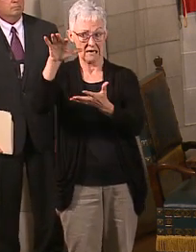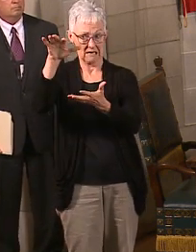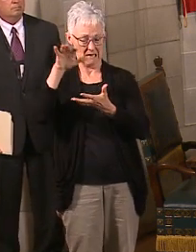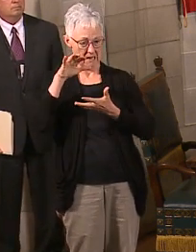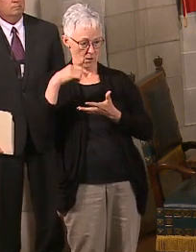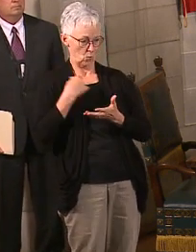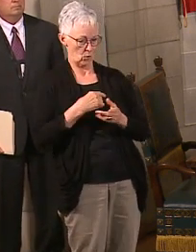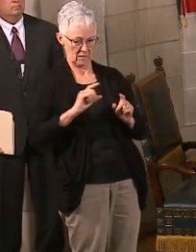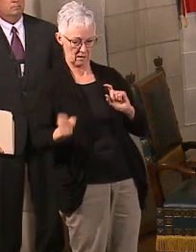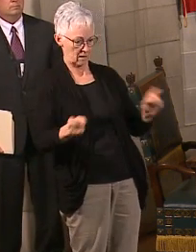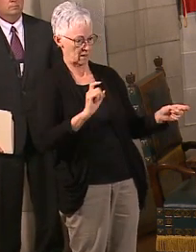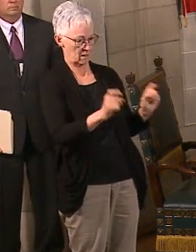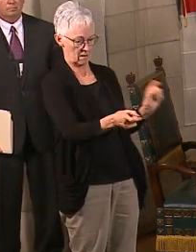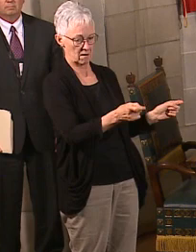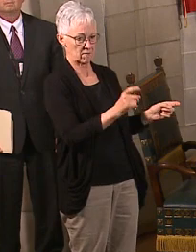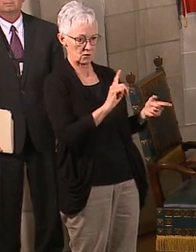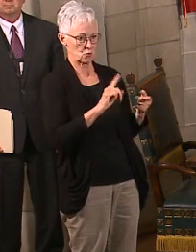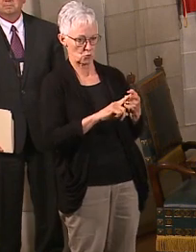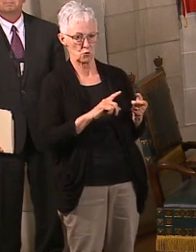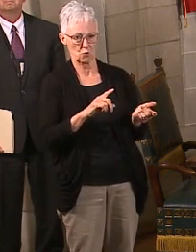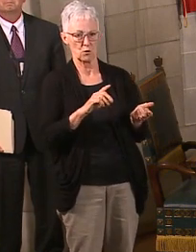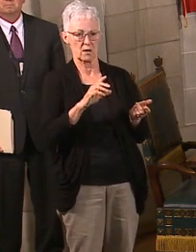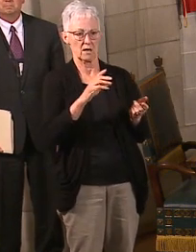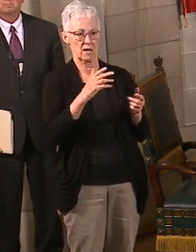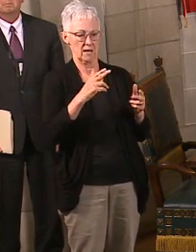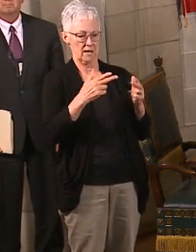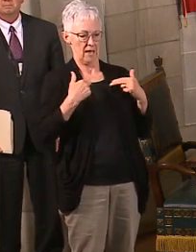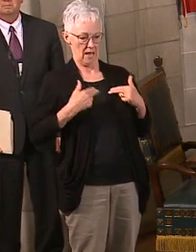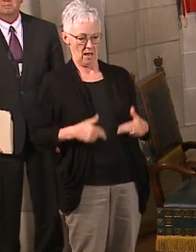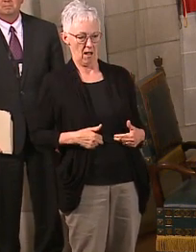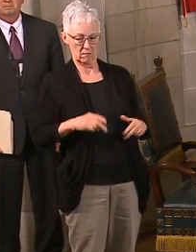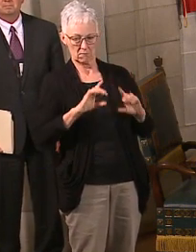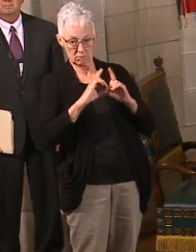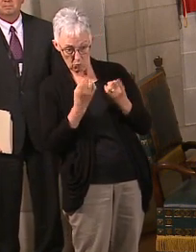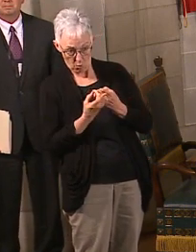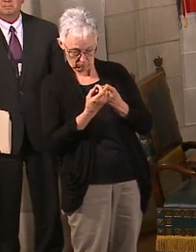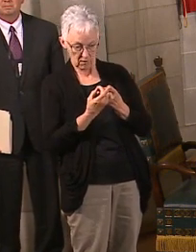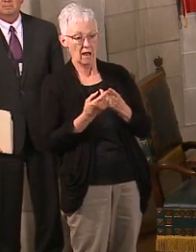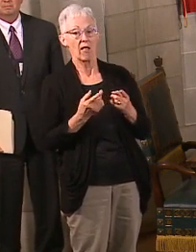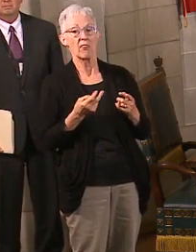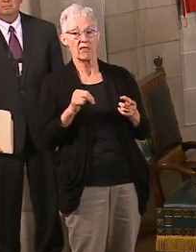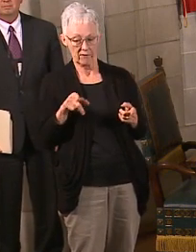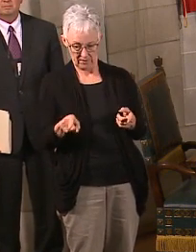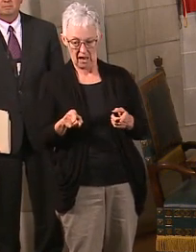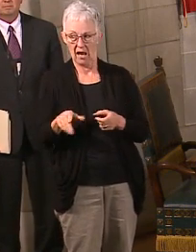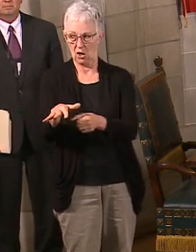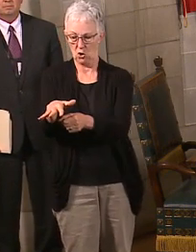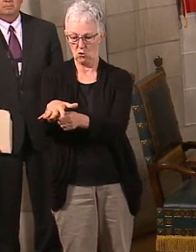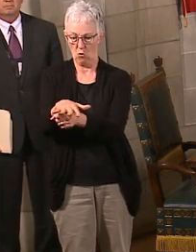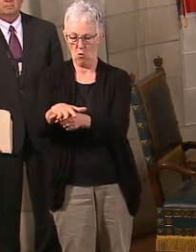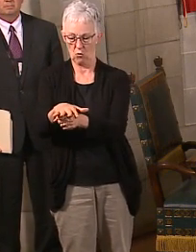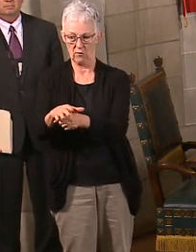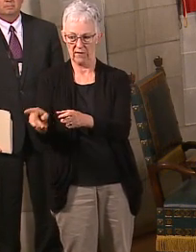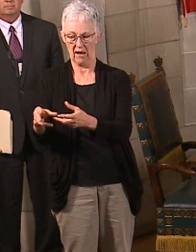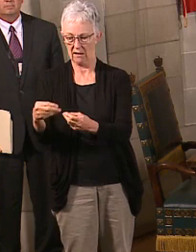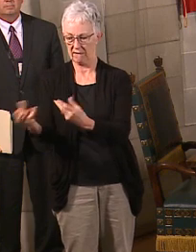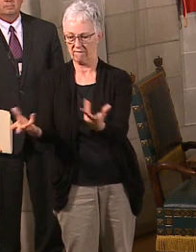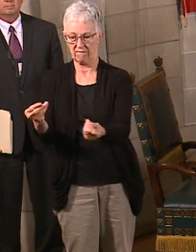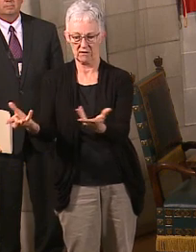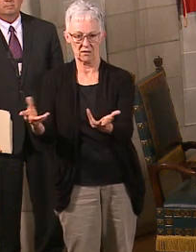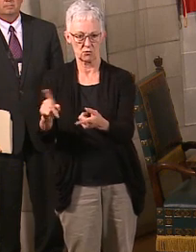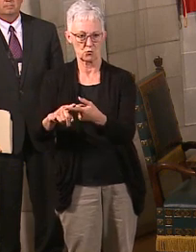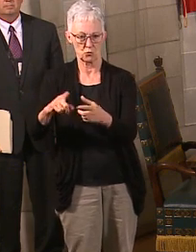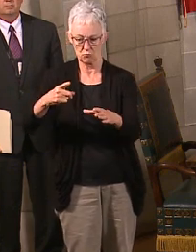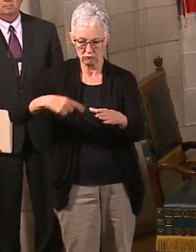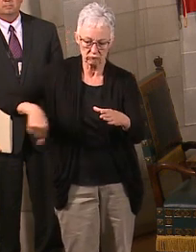300,000 N95 masks. So as we get that in, we will be getting that out to the local public health departments to distribute to the folks who